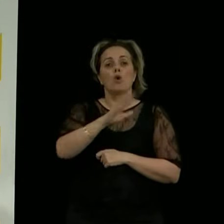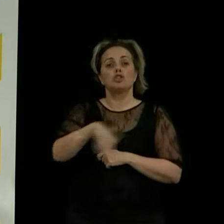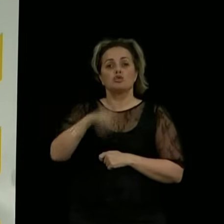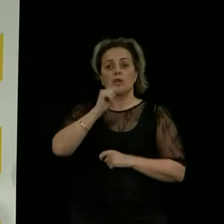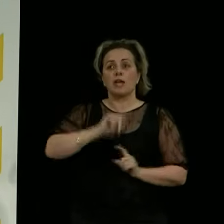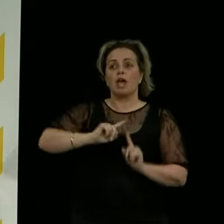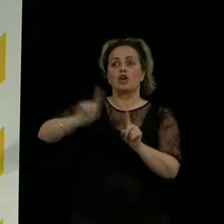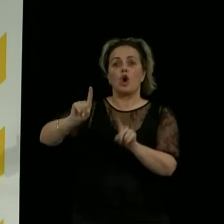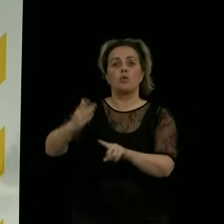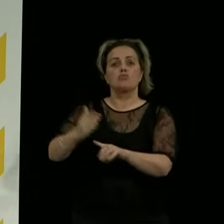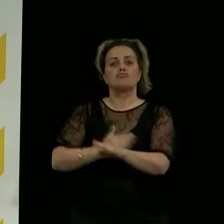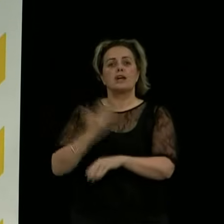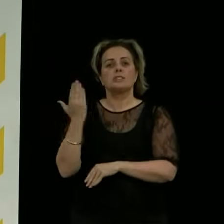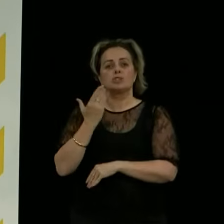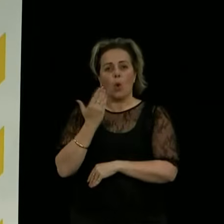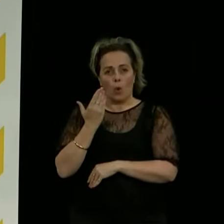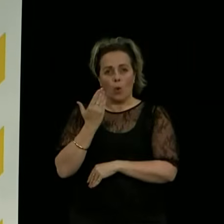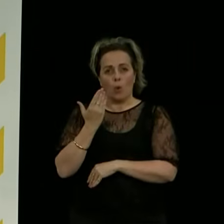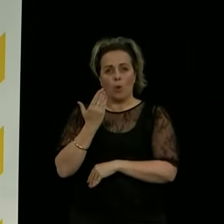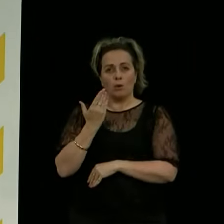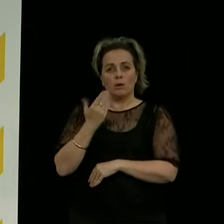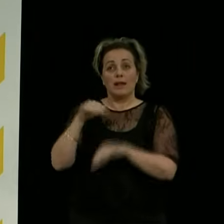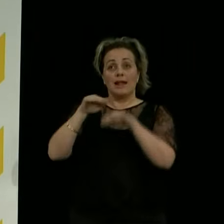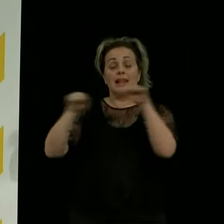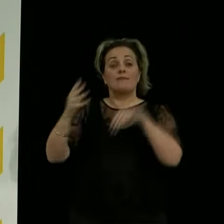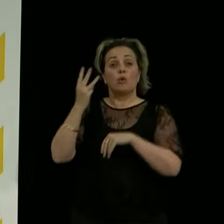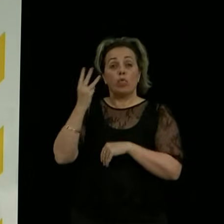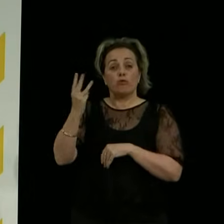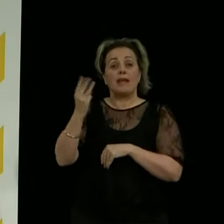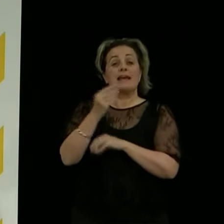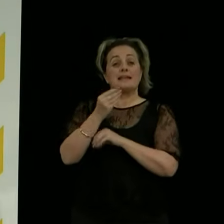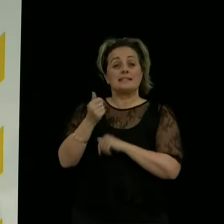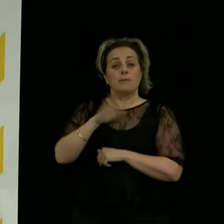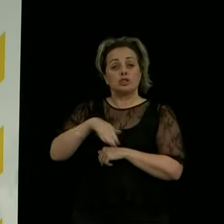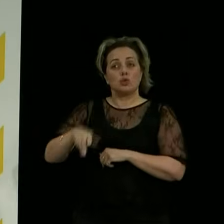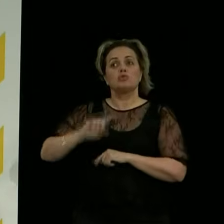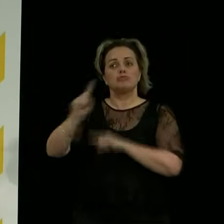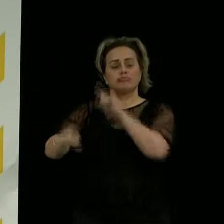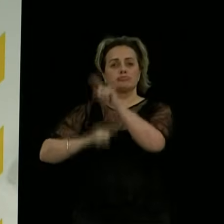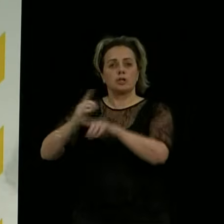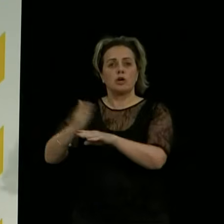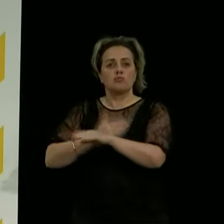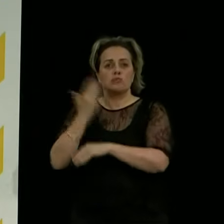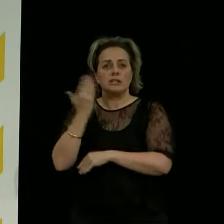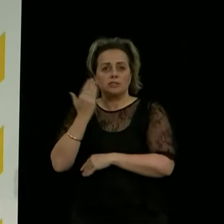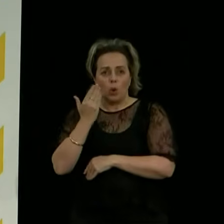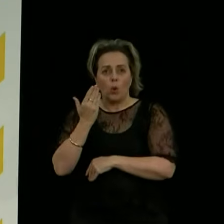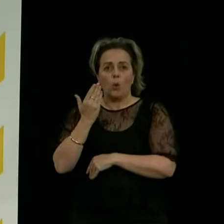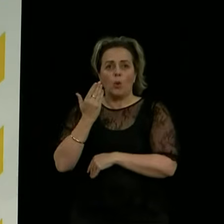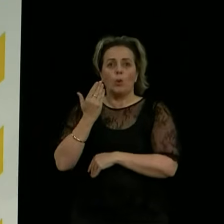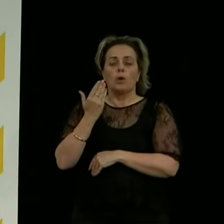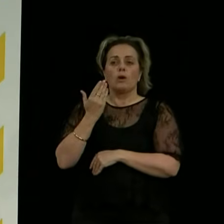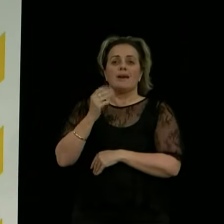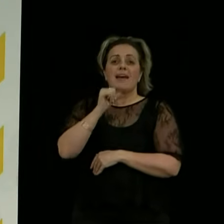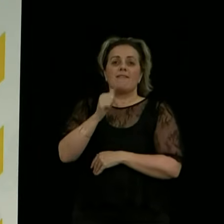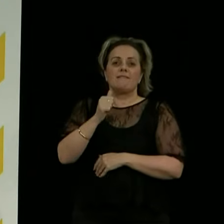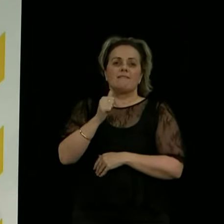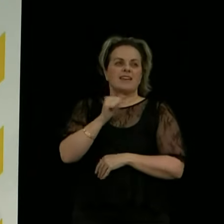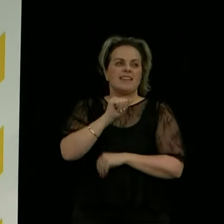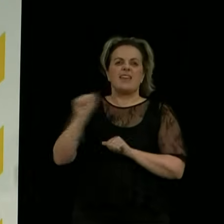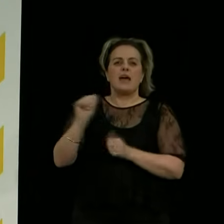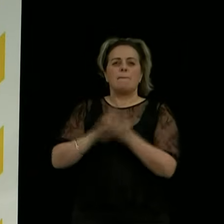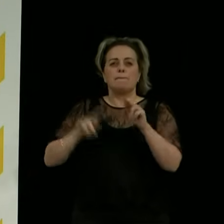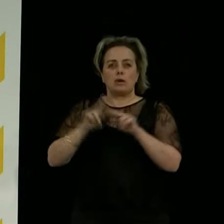childhood education. At Alert Level 3, children have been going to early learning services where their parents or caregivers have to go to work and there are